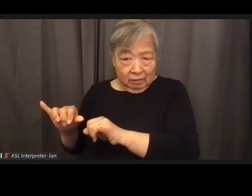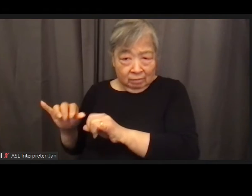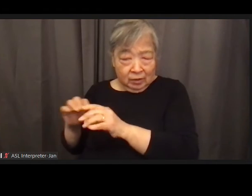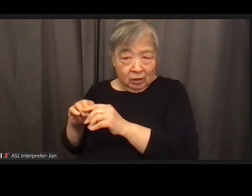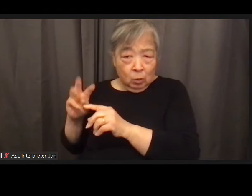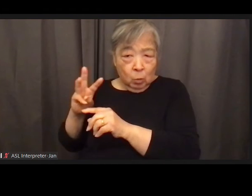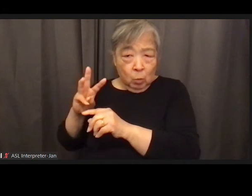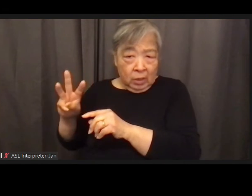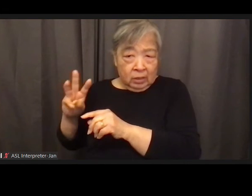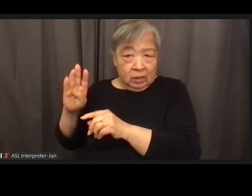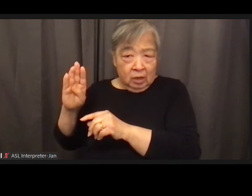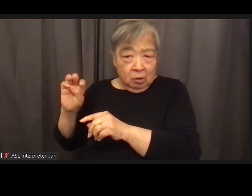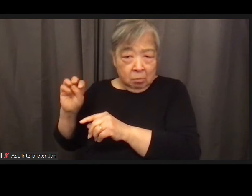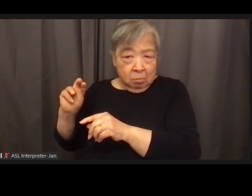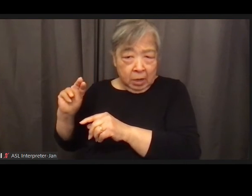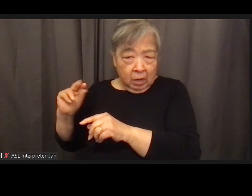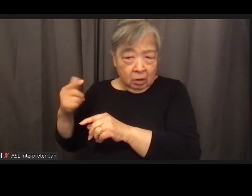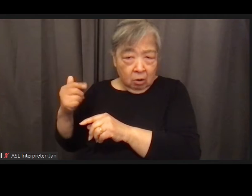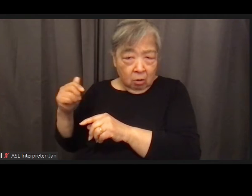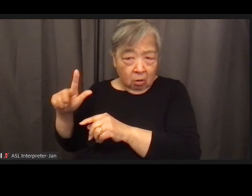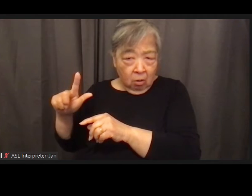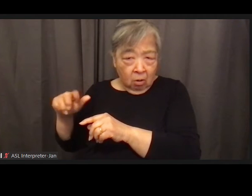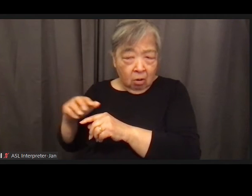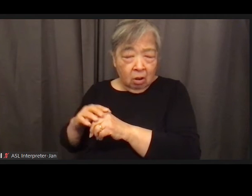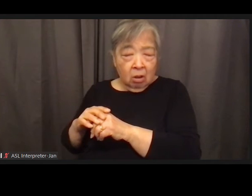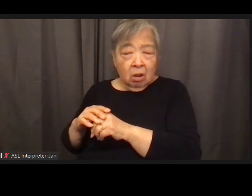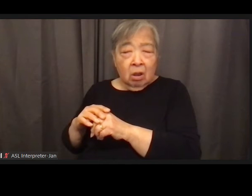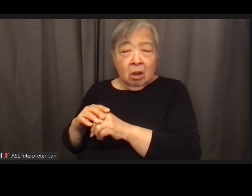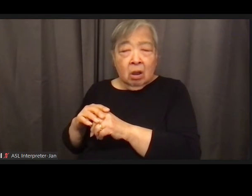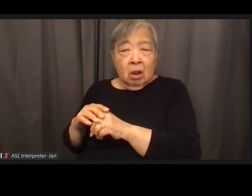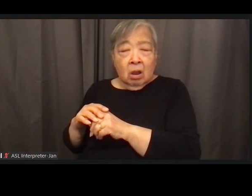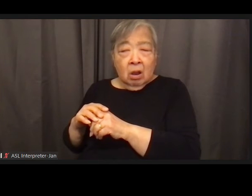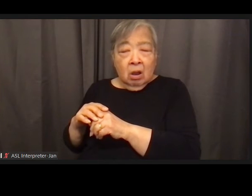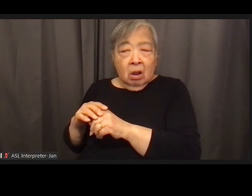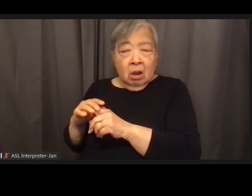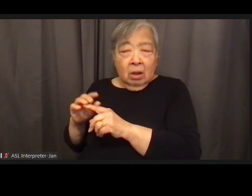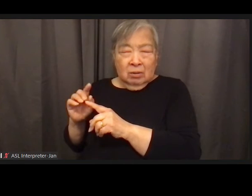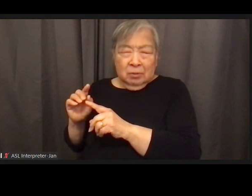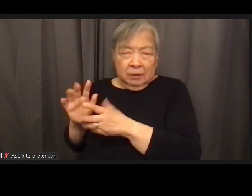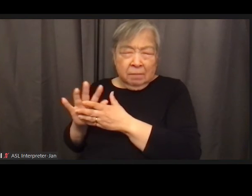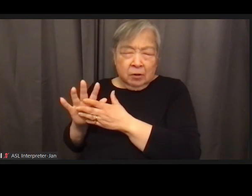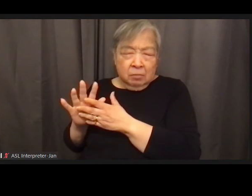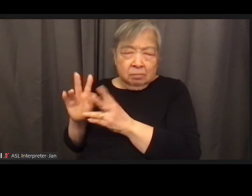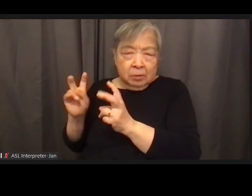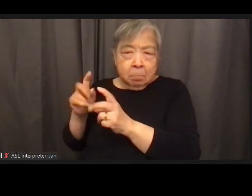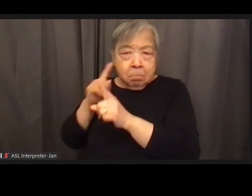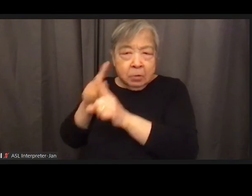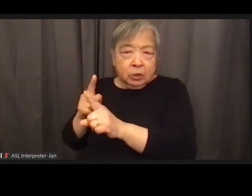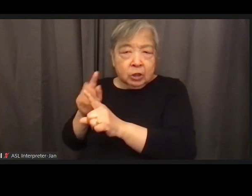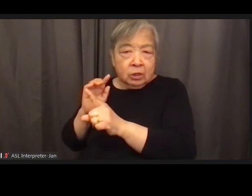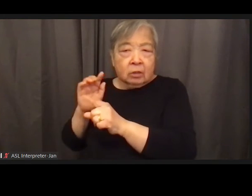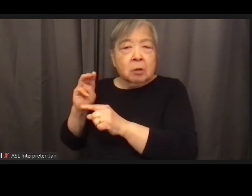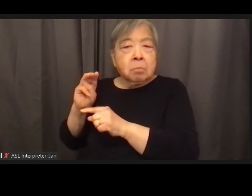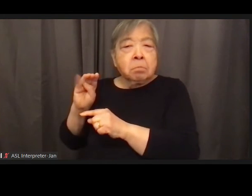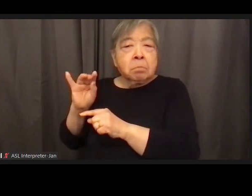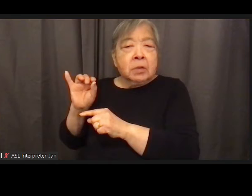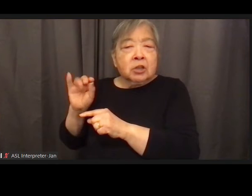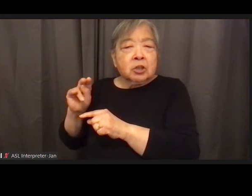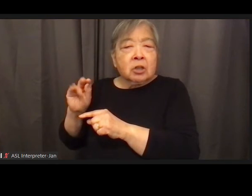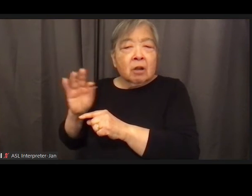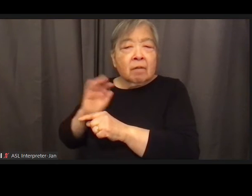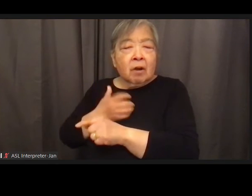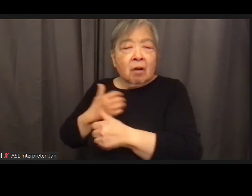Bengal, called Vishnupur Lives. And also some